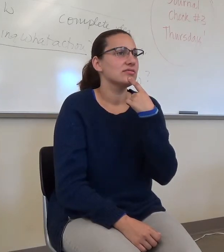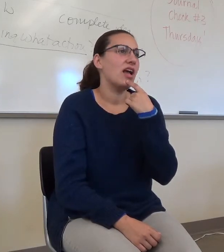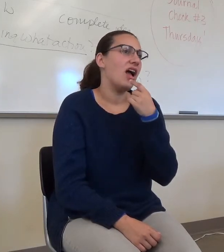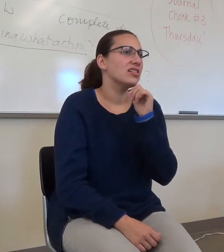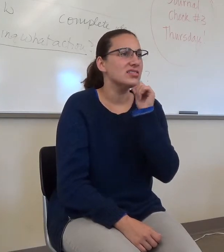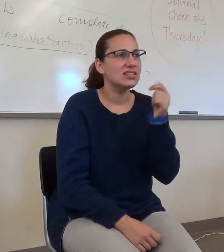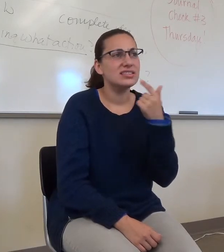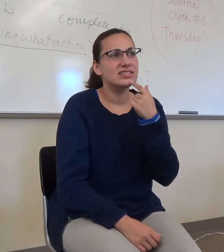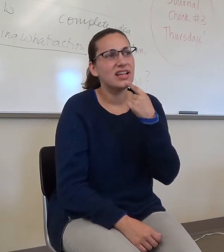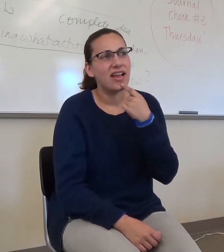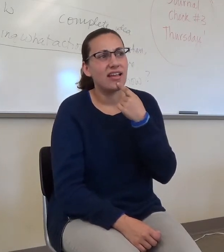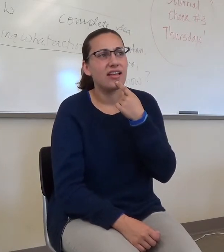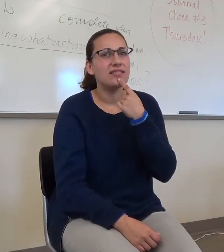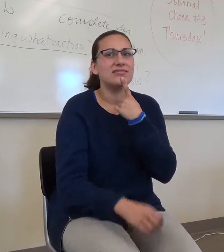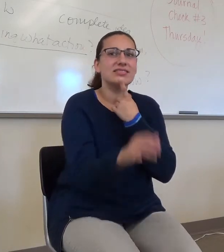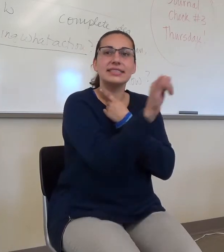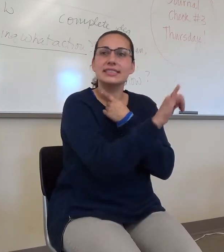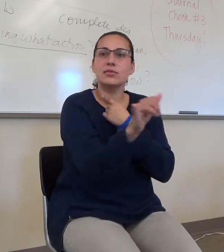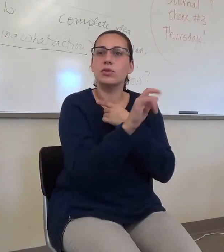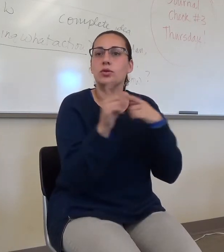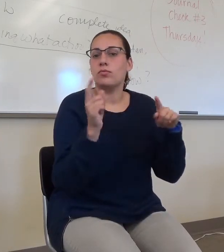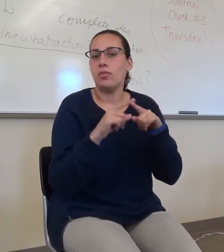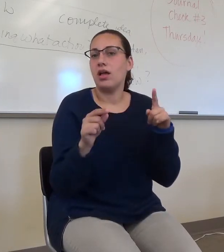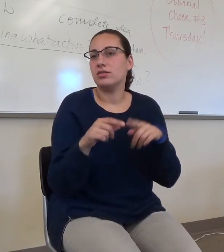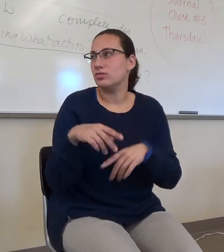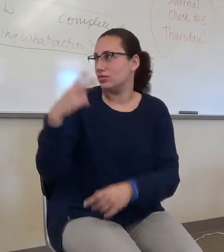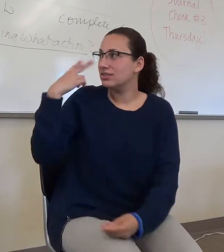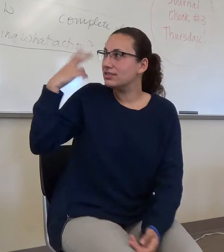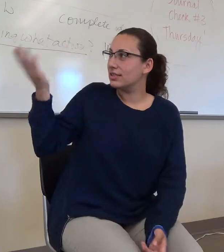yeah. So you wouldn't even need this really.